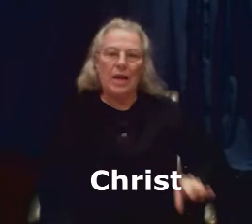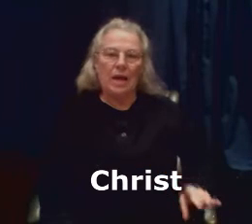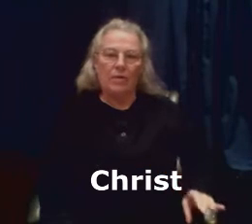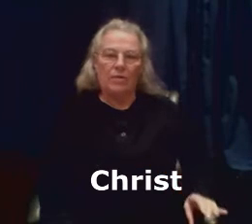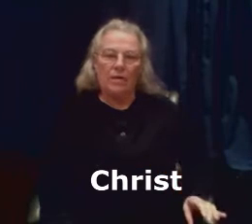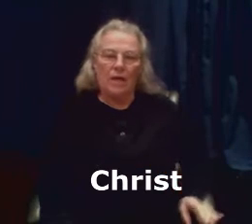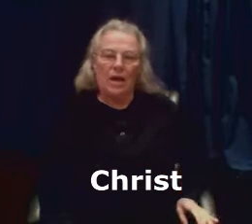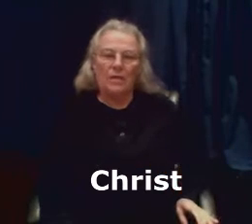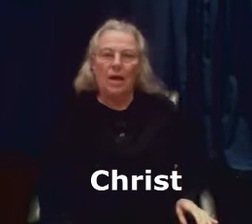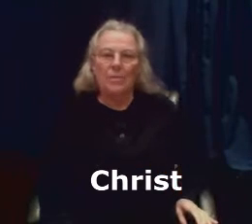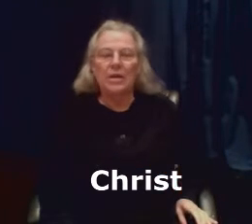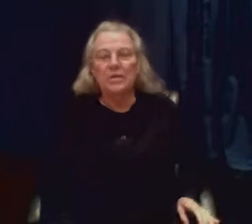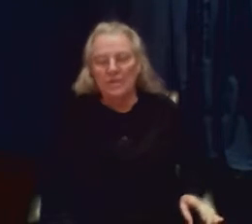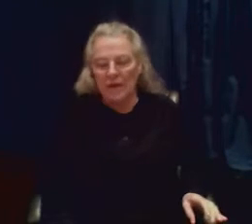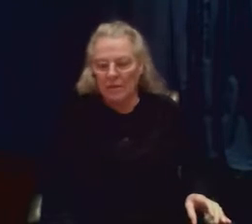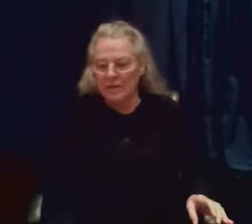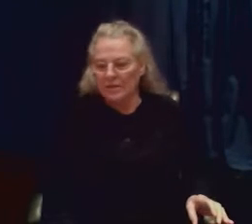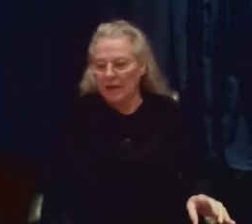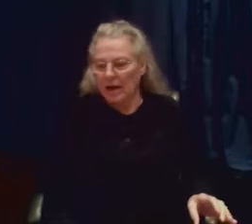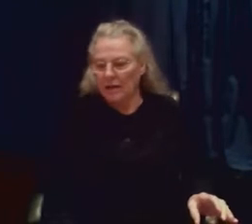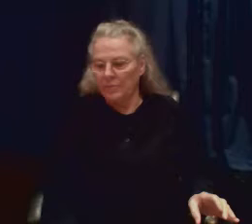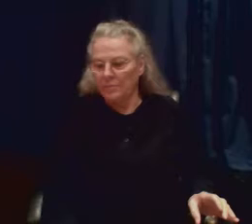down, non-dominant to dominant side.